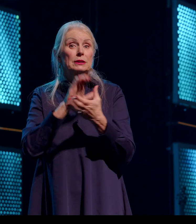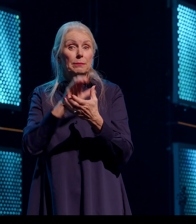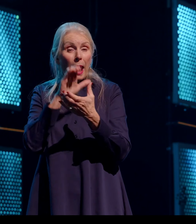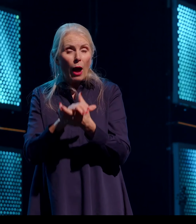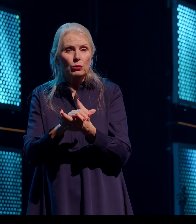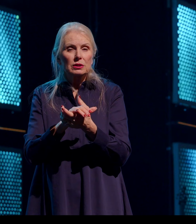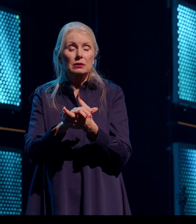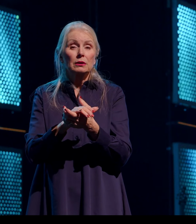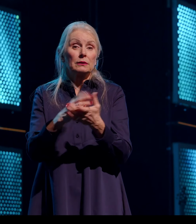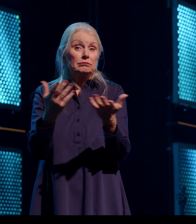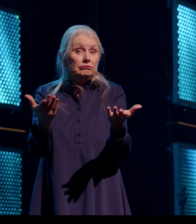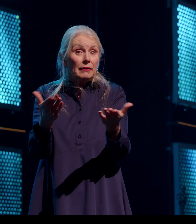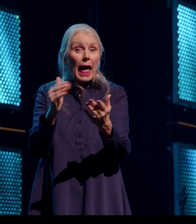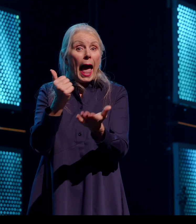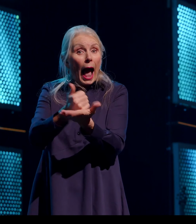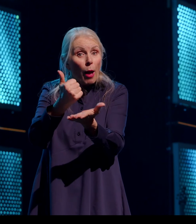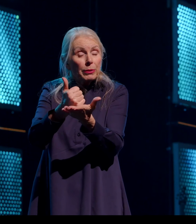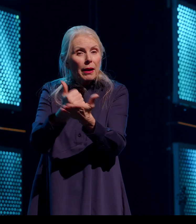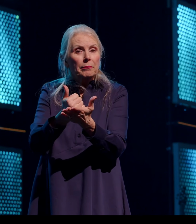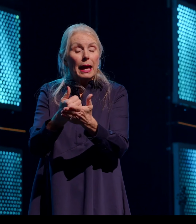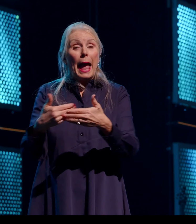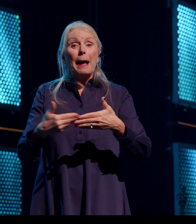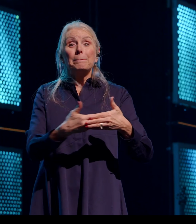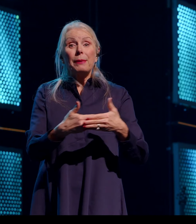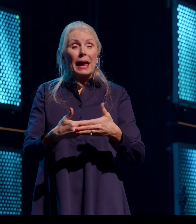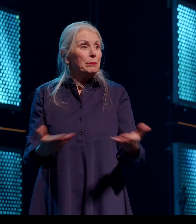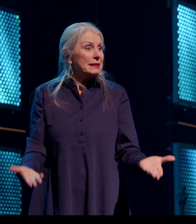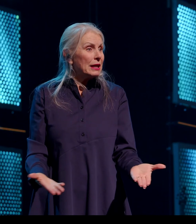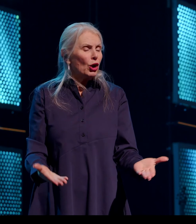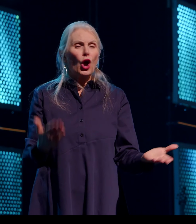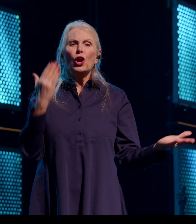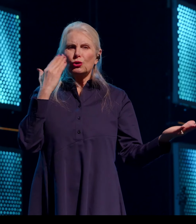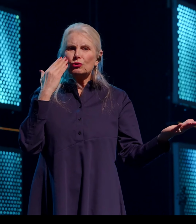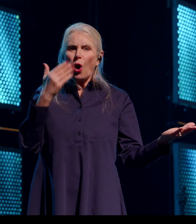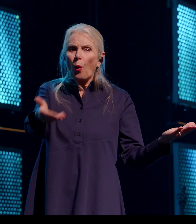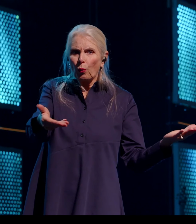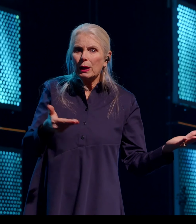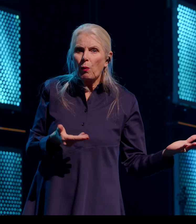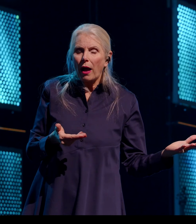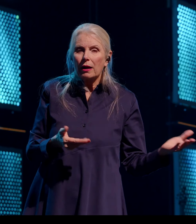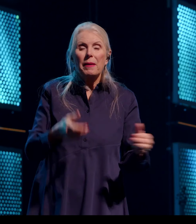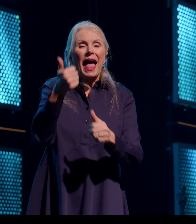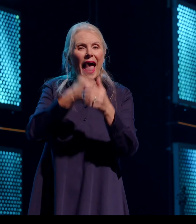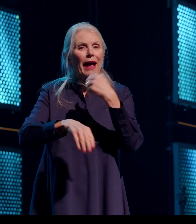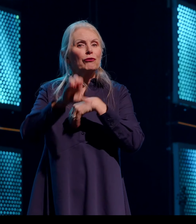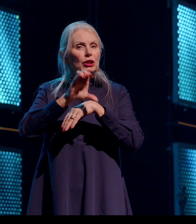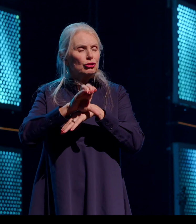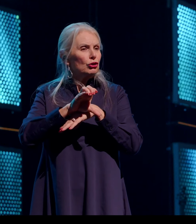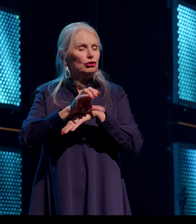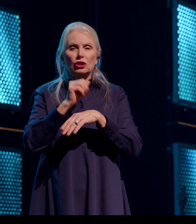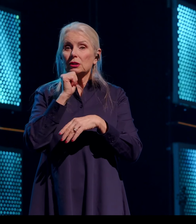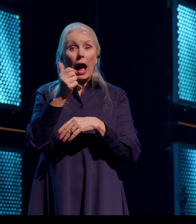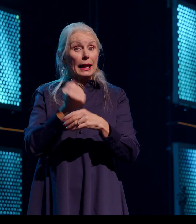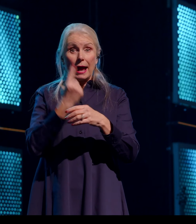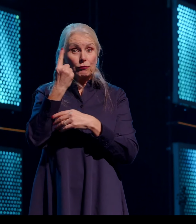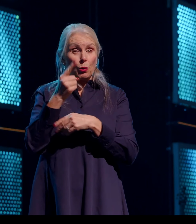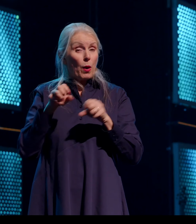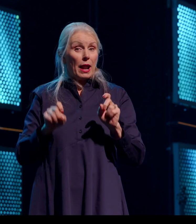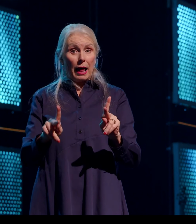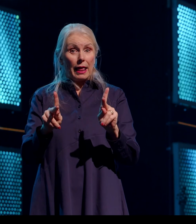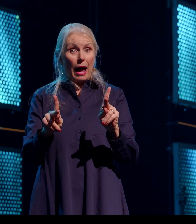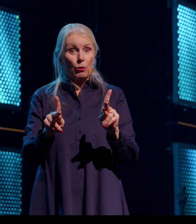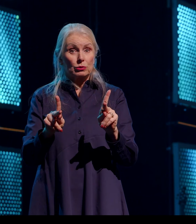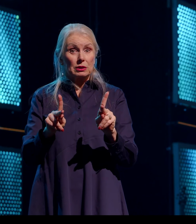else, kids. Kids in service, babies in service. You know that they're welcomed here? Do you know that not every church actually allows babies to be in their service?